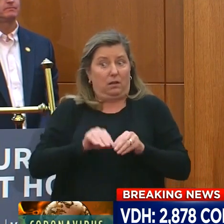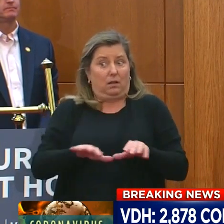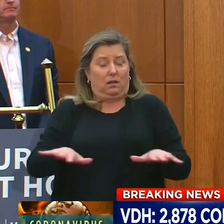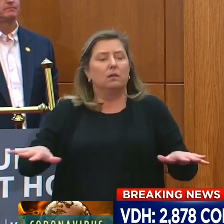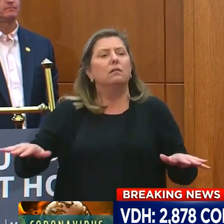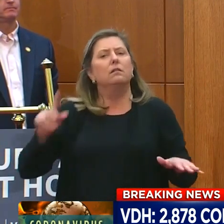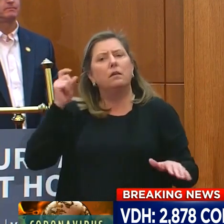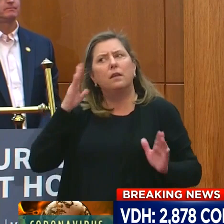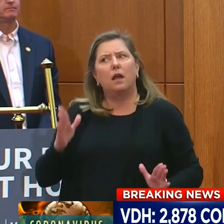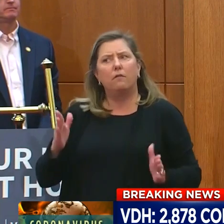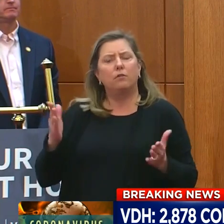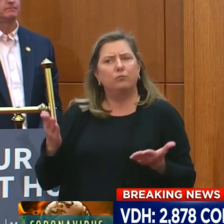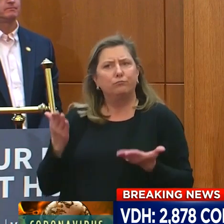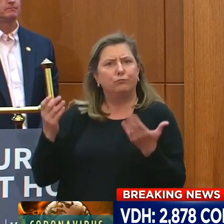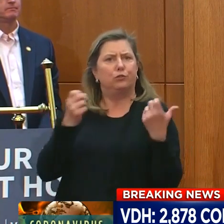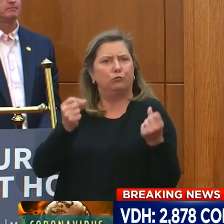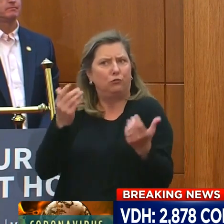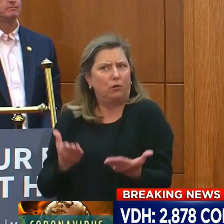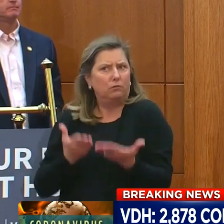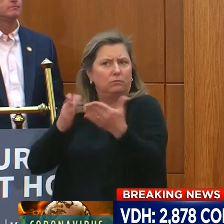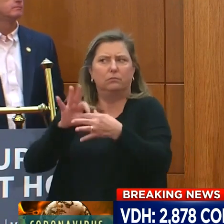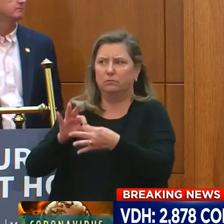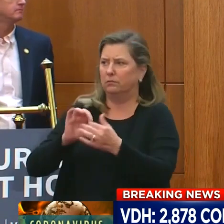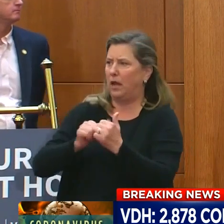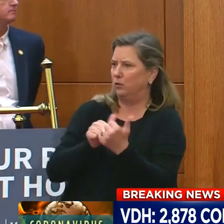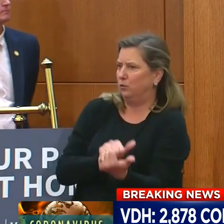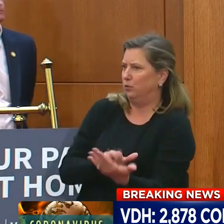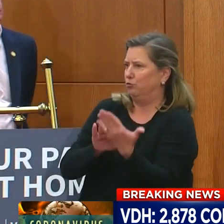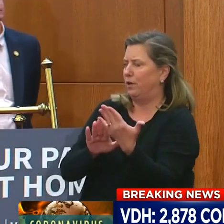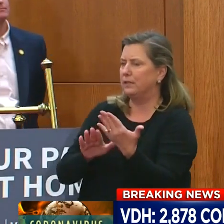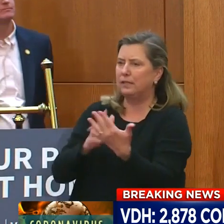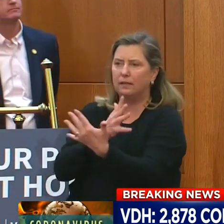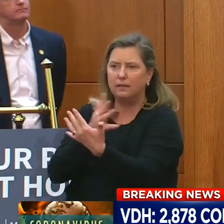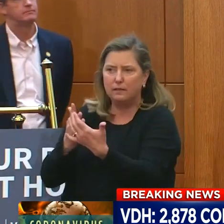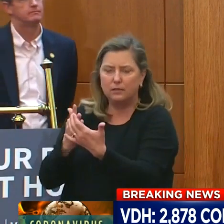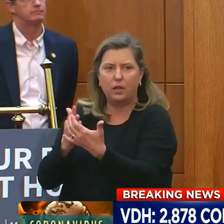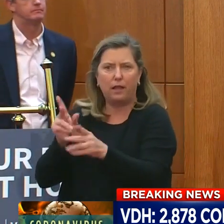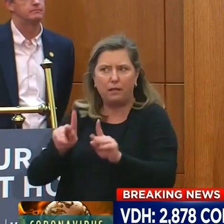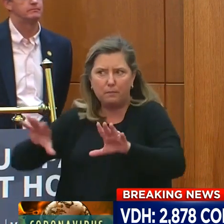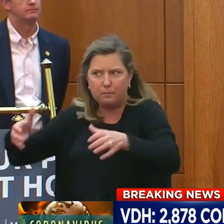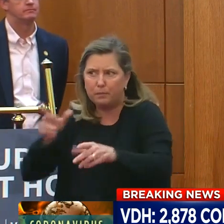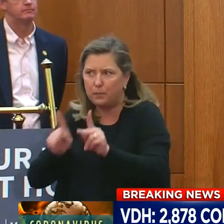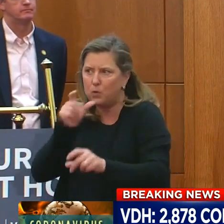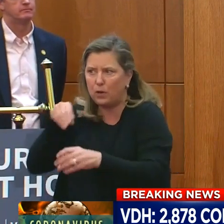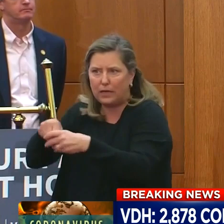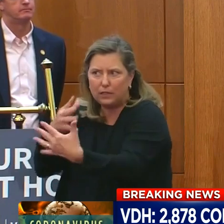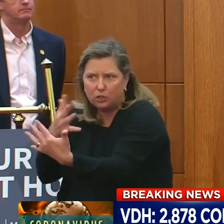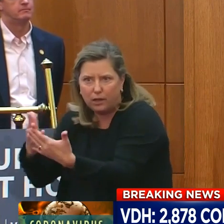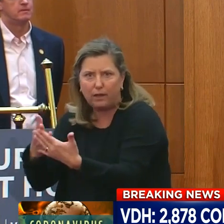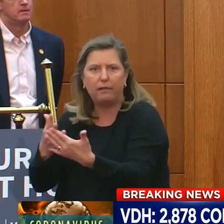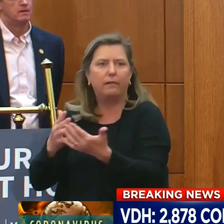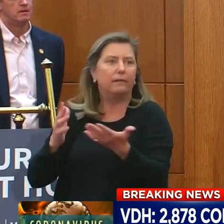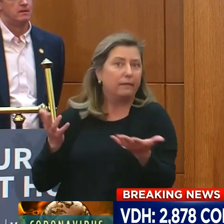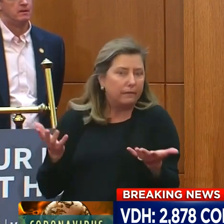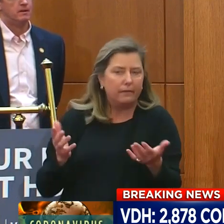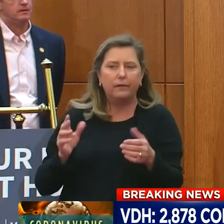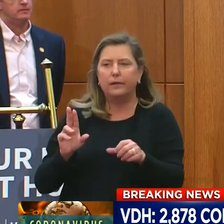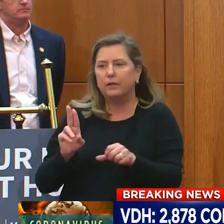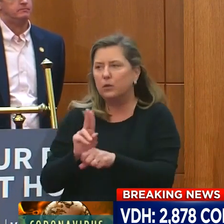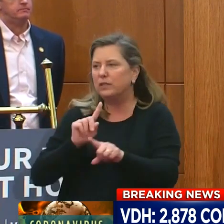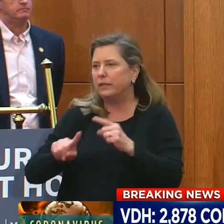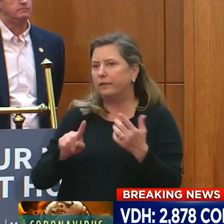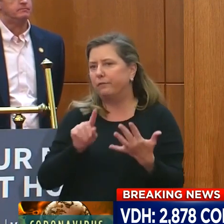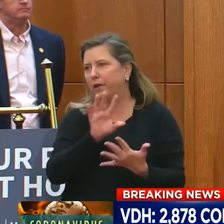provided strong recommendations with respect to addressing the jail population by using a variety of